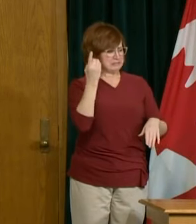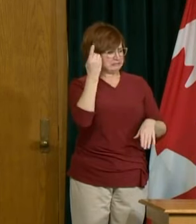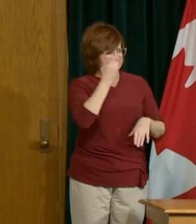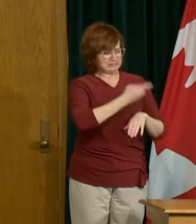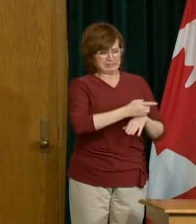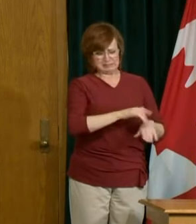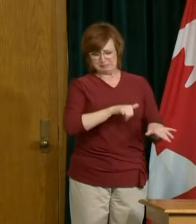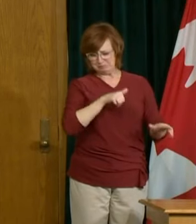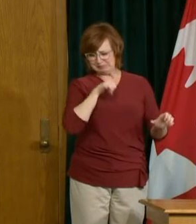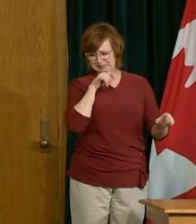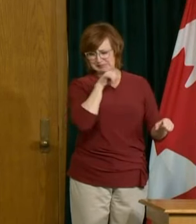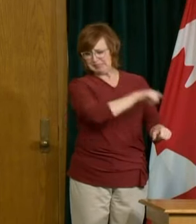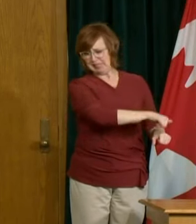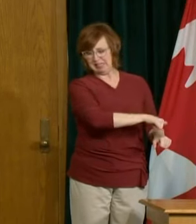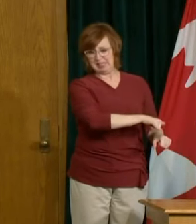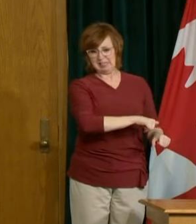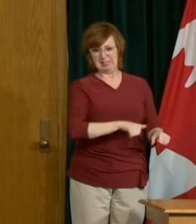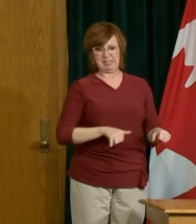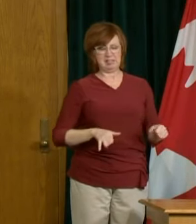that